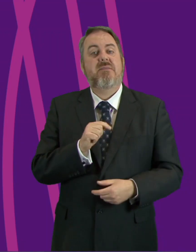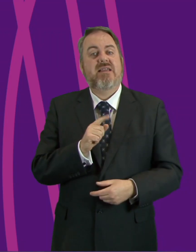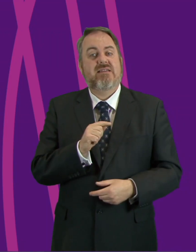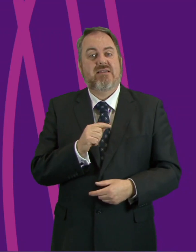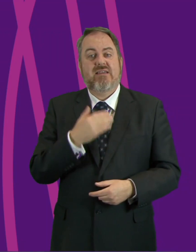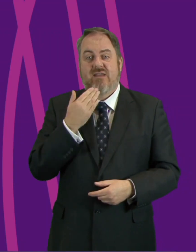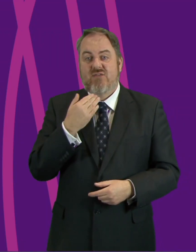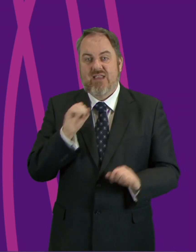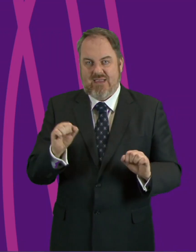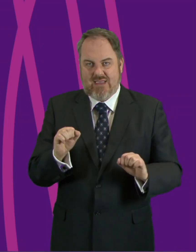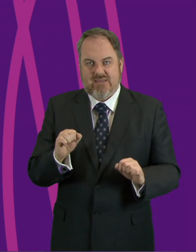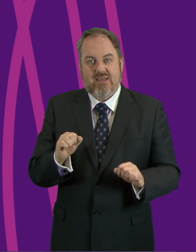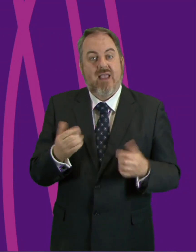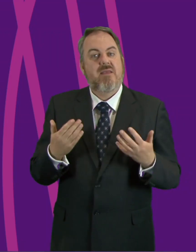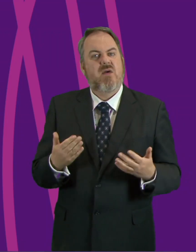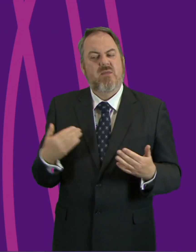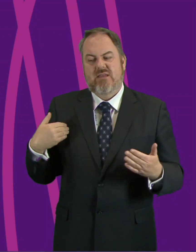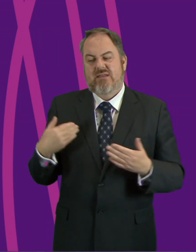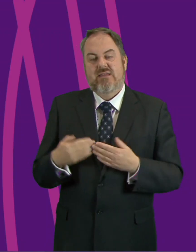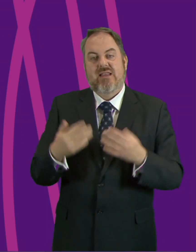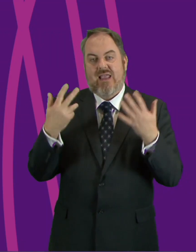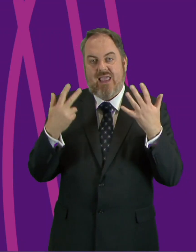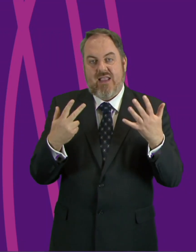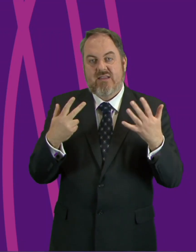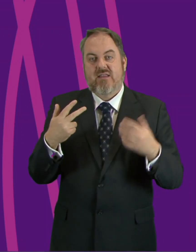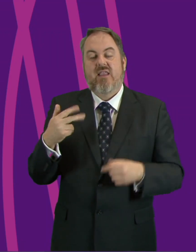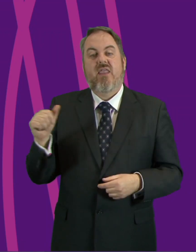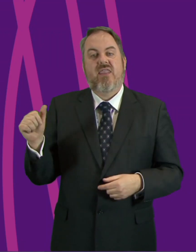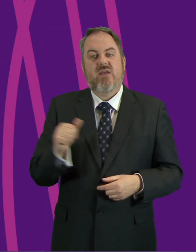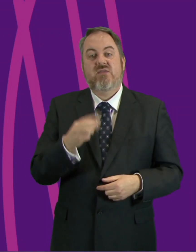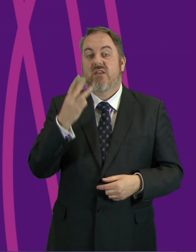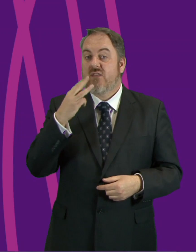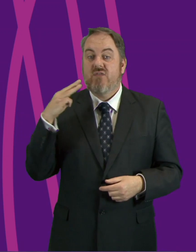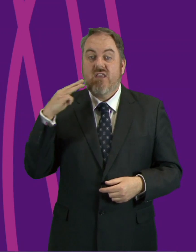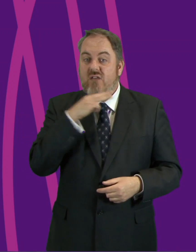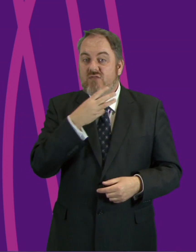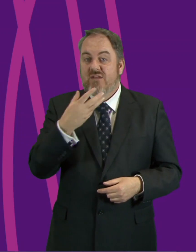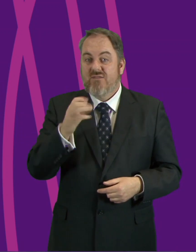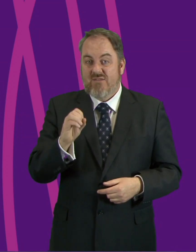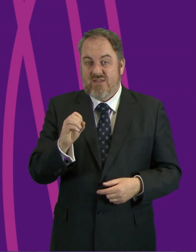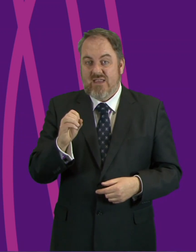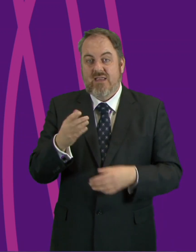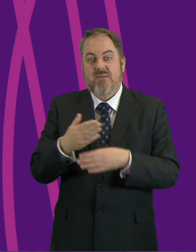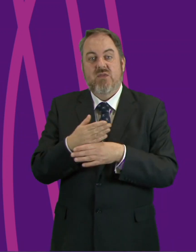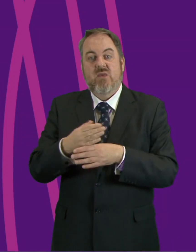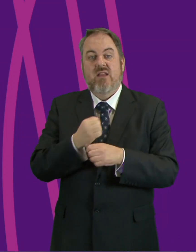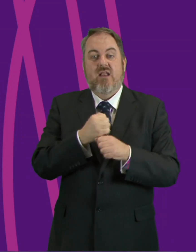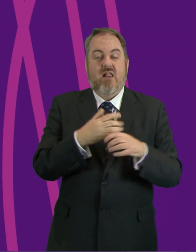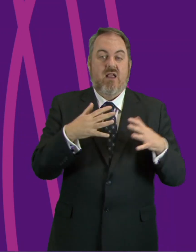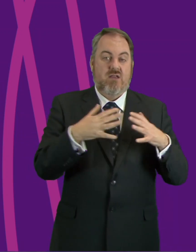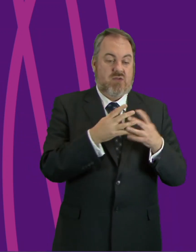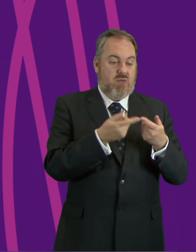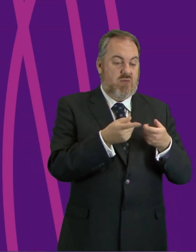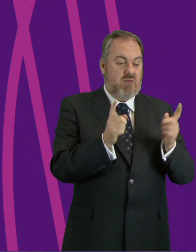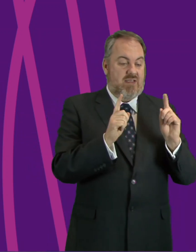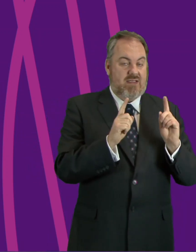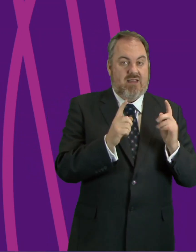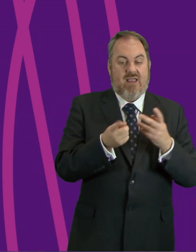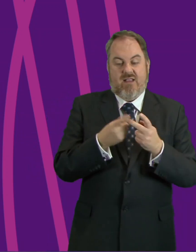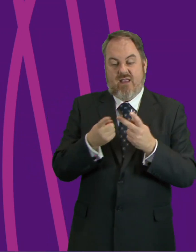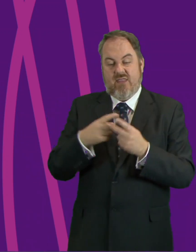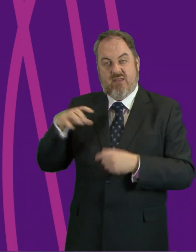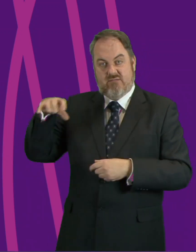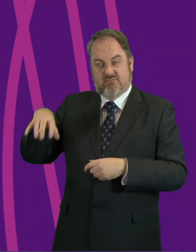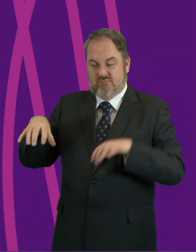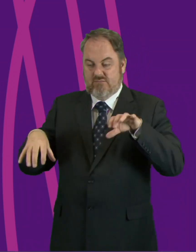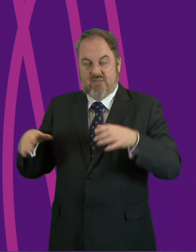reached was 8,350, split between the expanded NHS lab network and the Glasgow University lab. But I also said that the